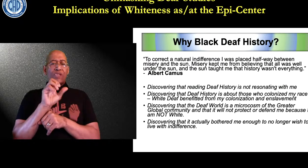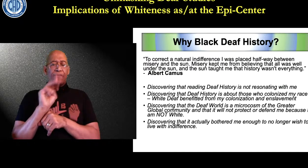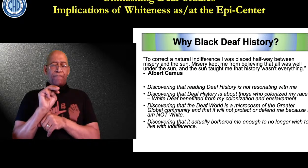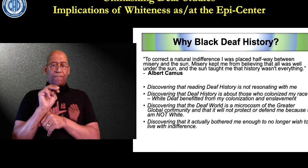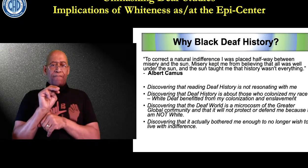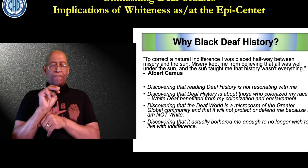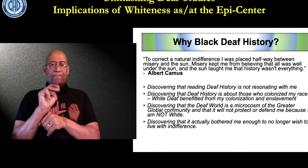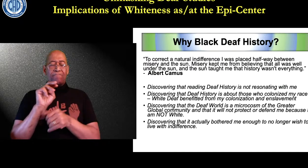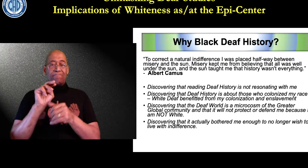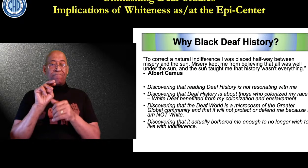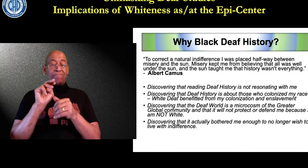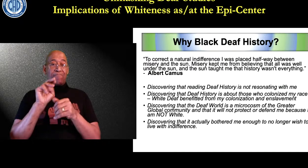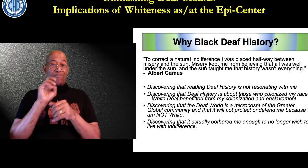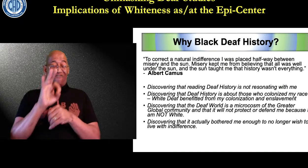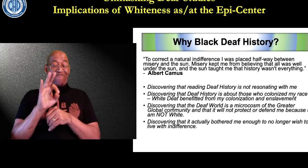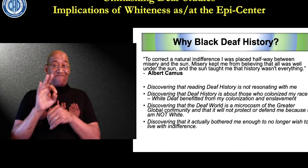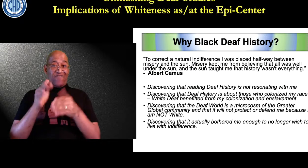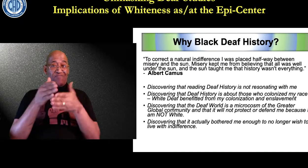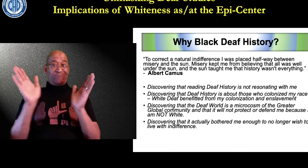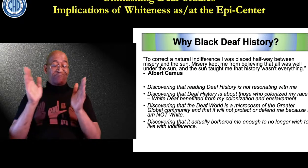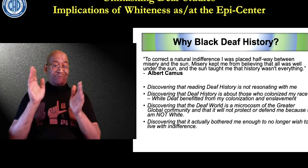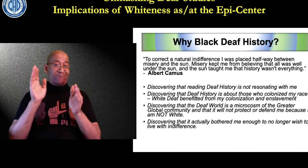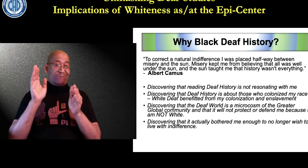In the deaf world,